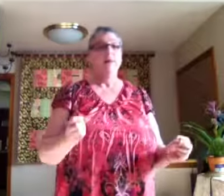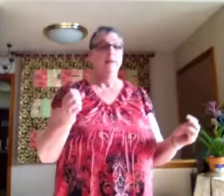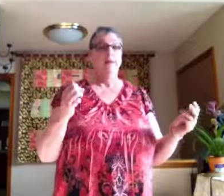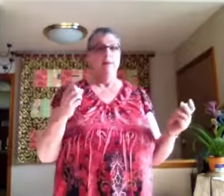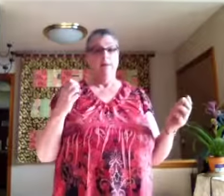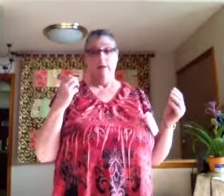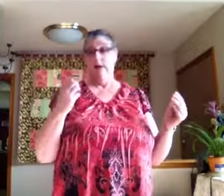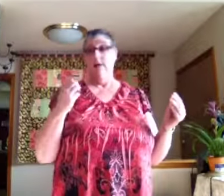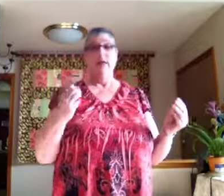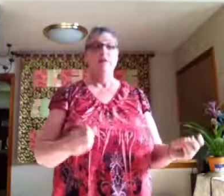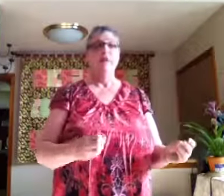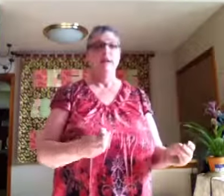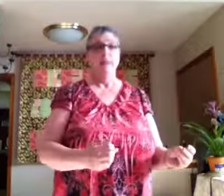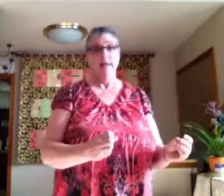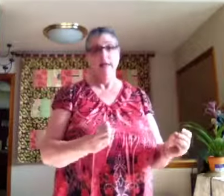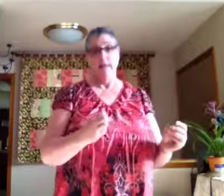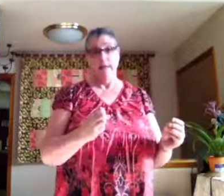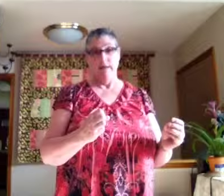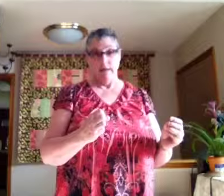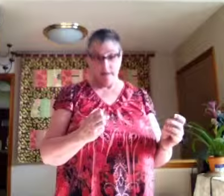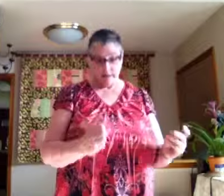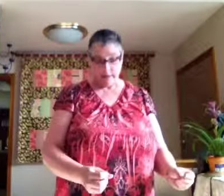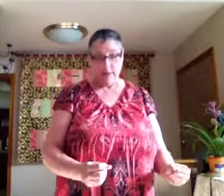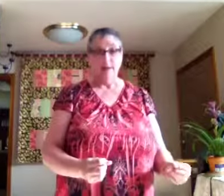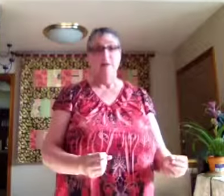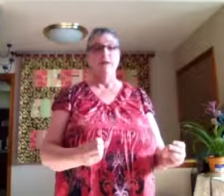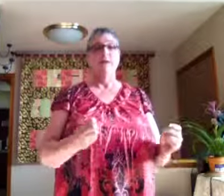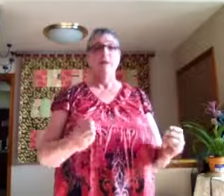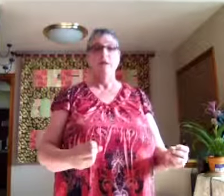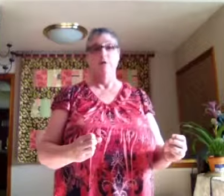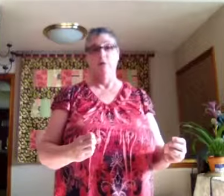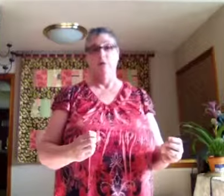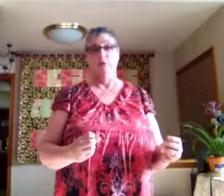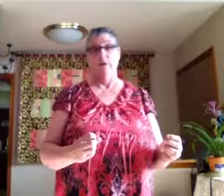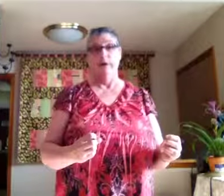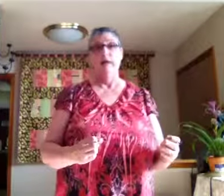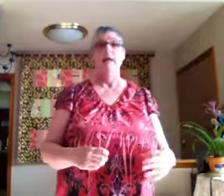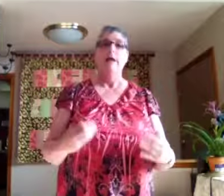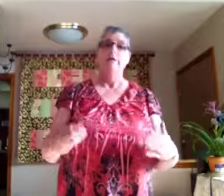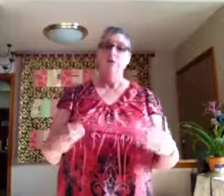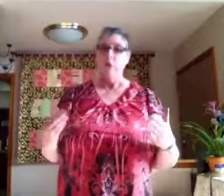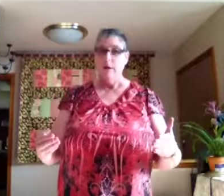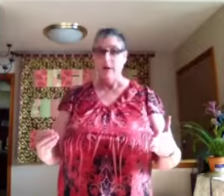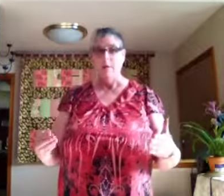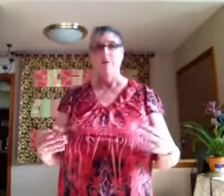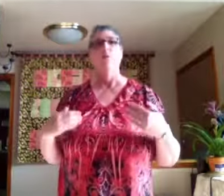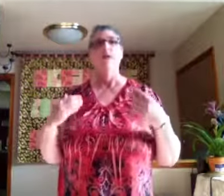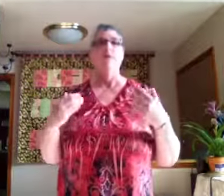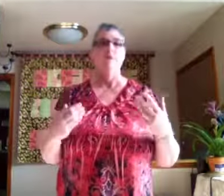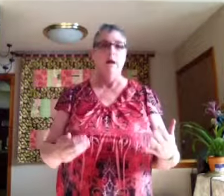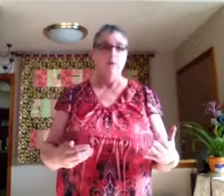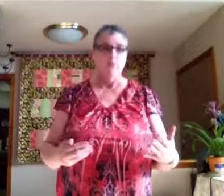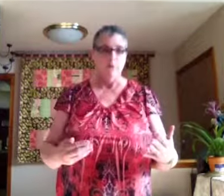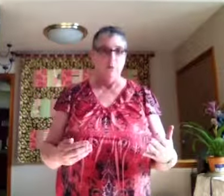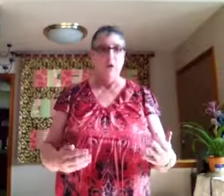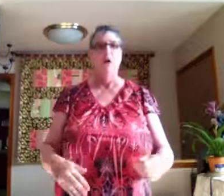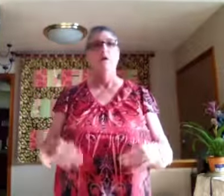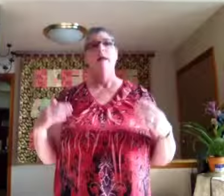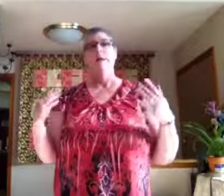Once Nathan had taken King David into the story and shown him that what he has done was wrong